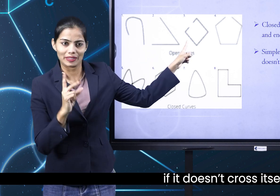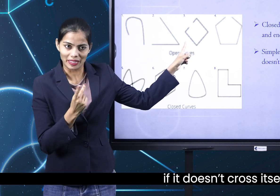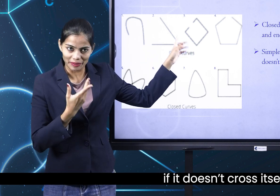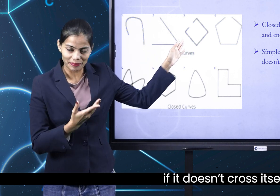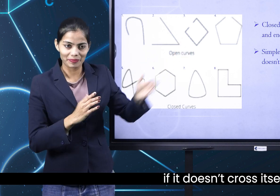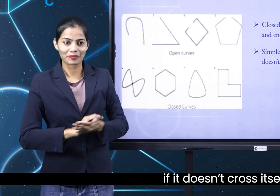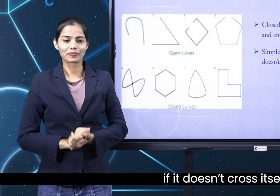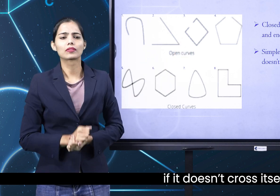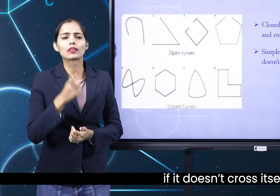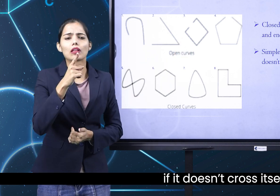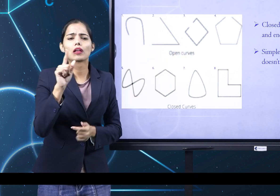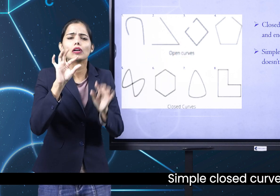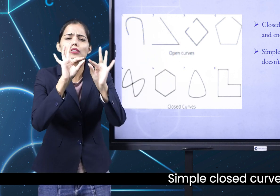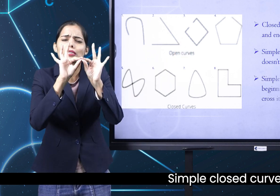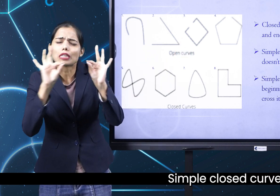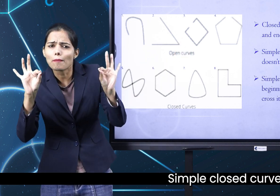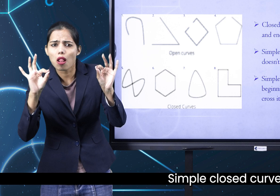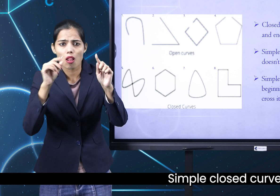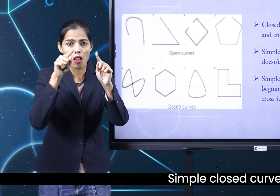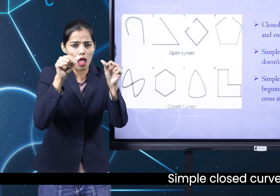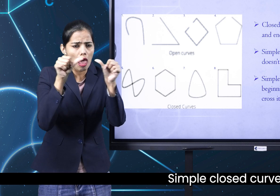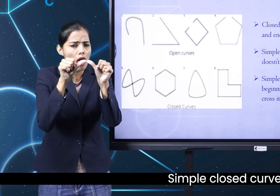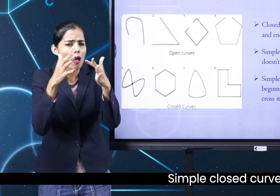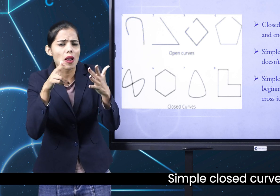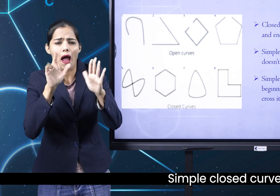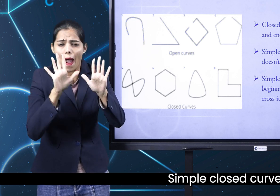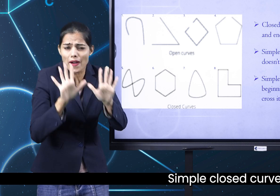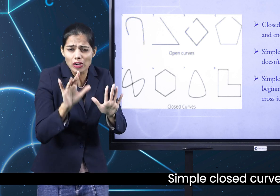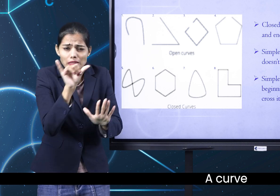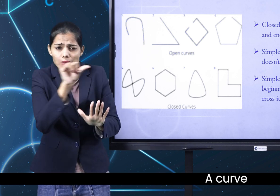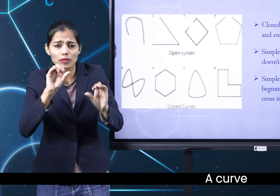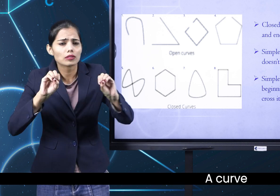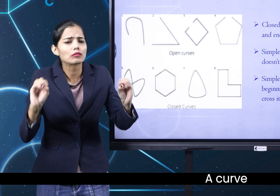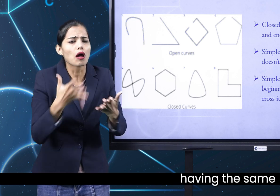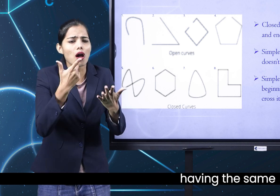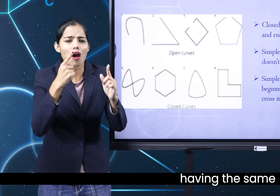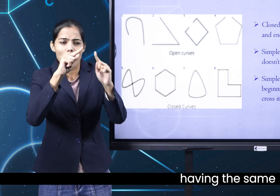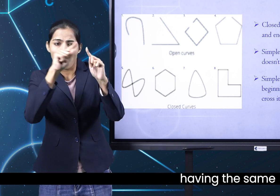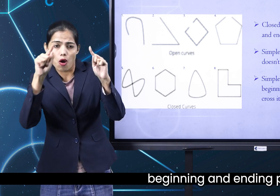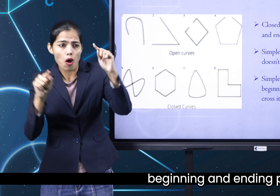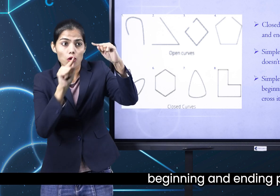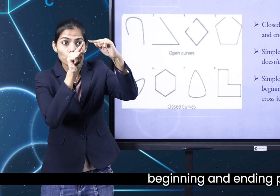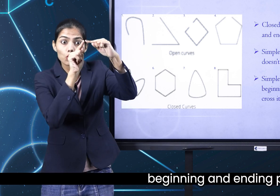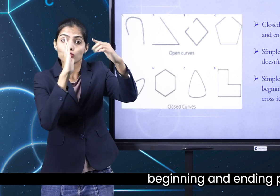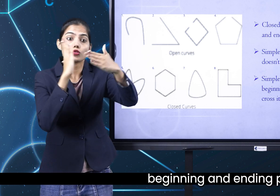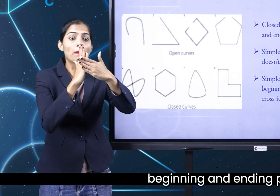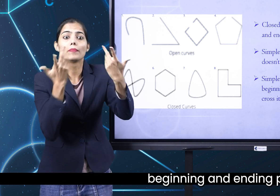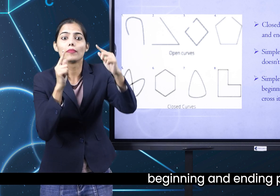itself. Simple closed curve. A curve having the same beginning and ending